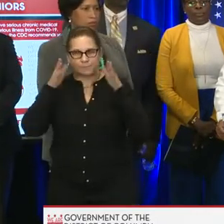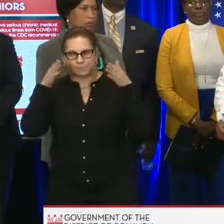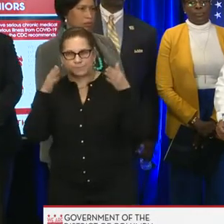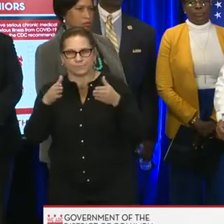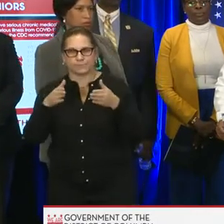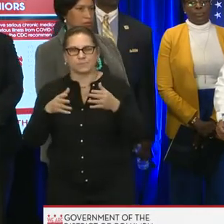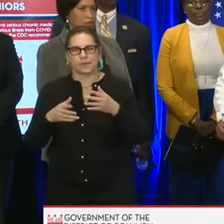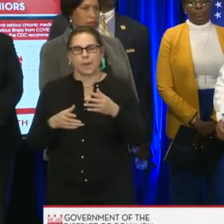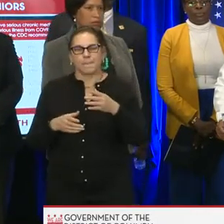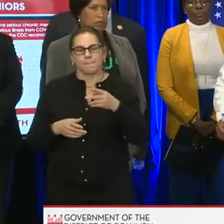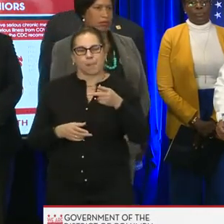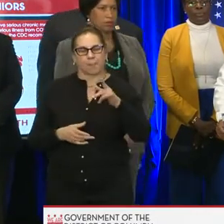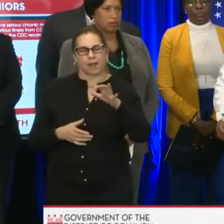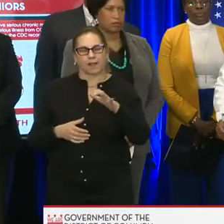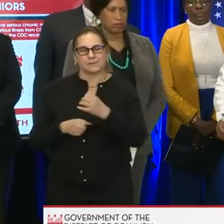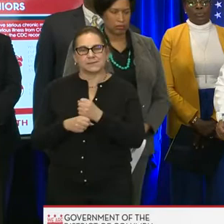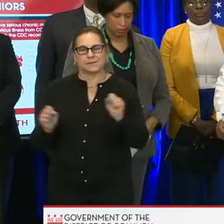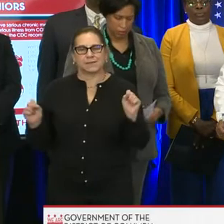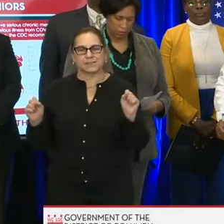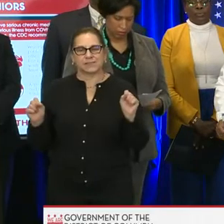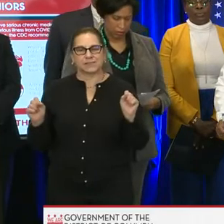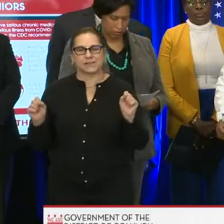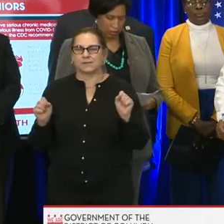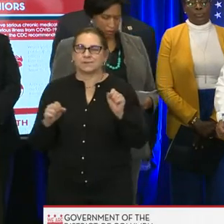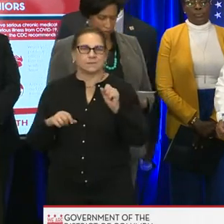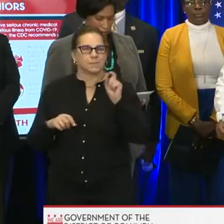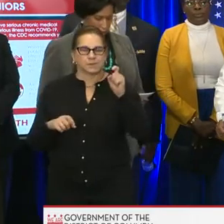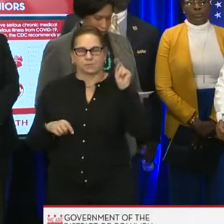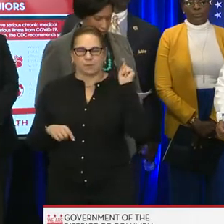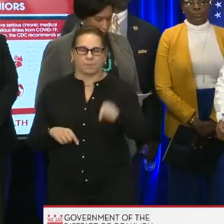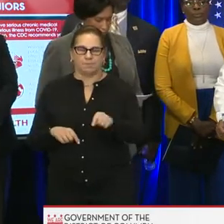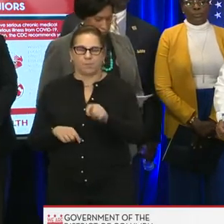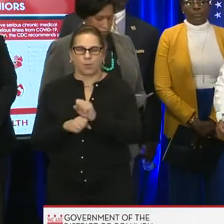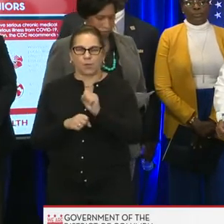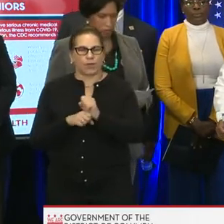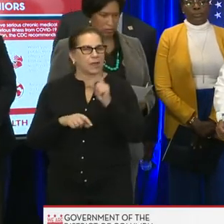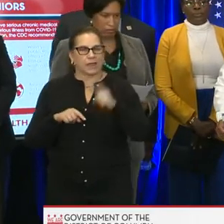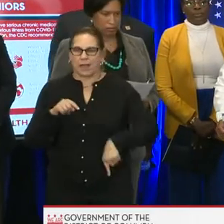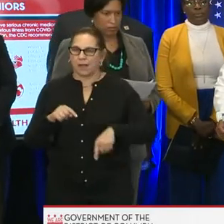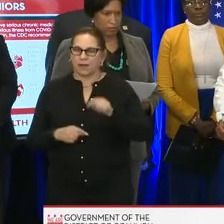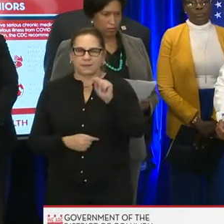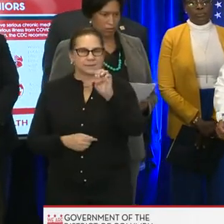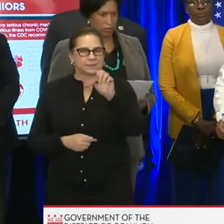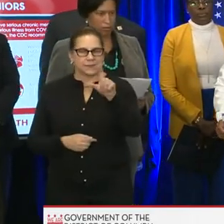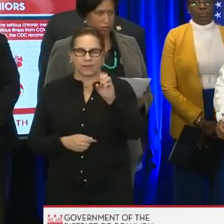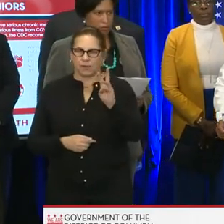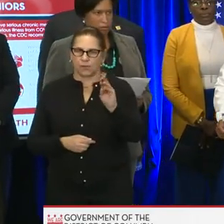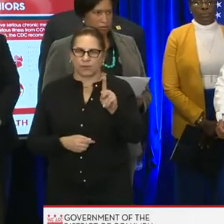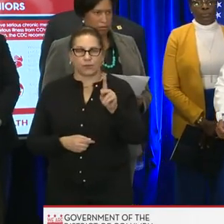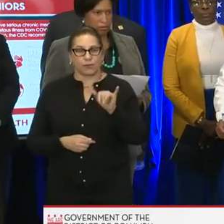agencies, will not telework because all of their employees are deemed essential. We've